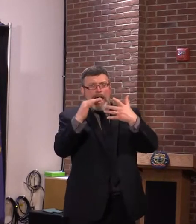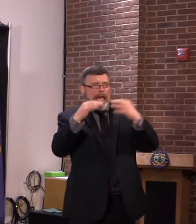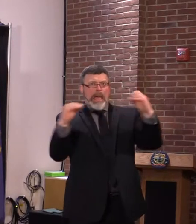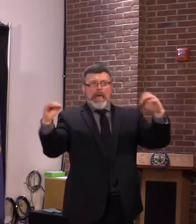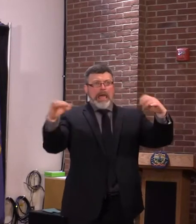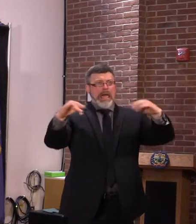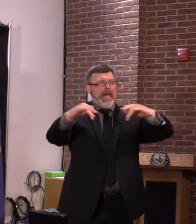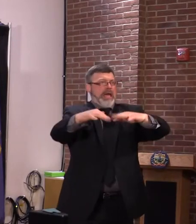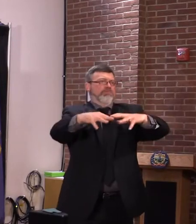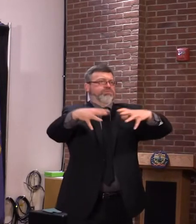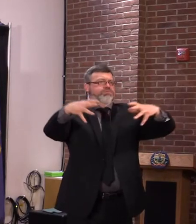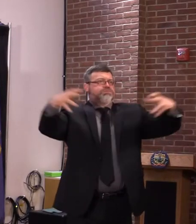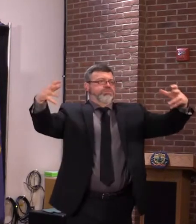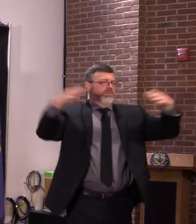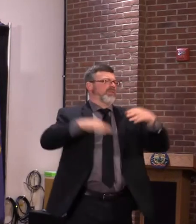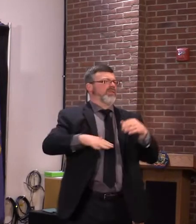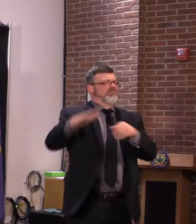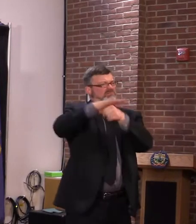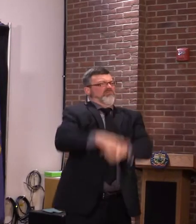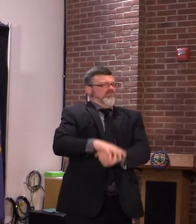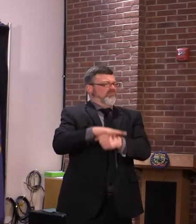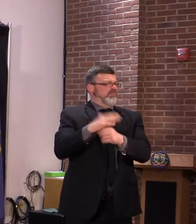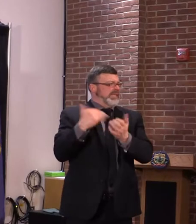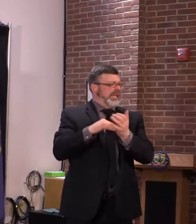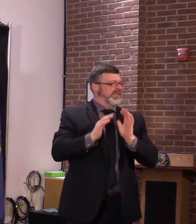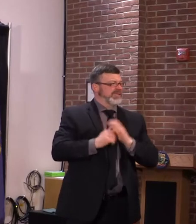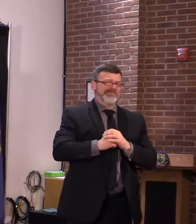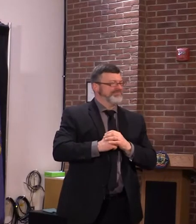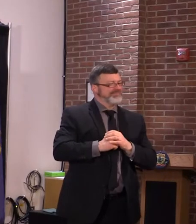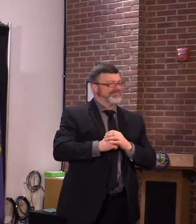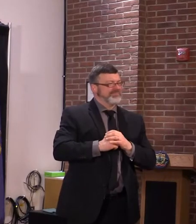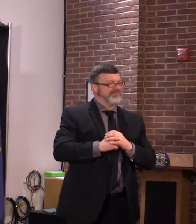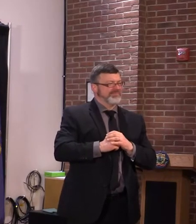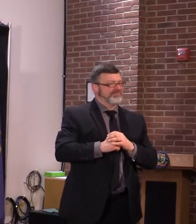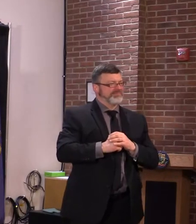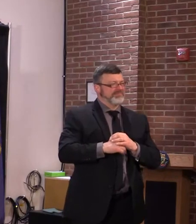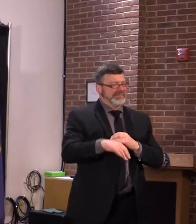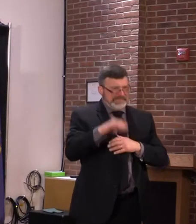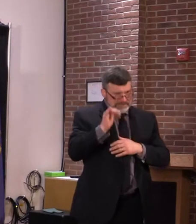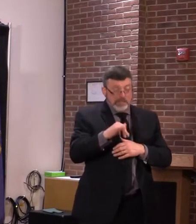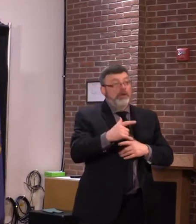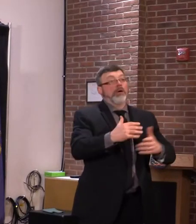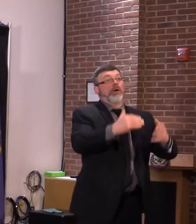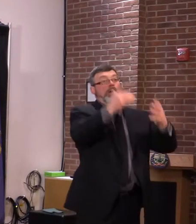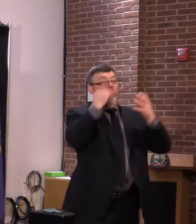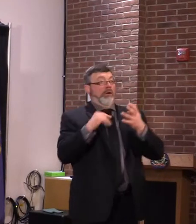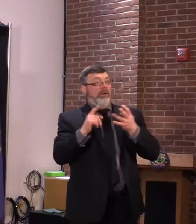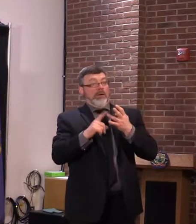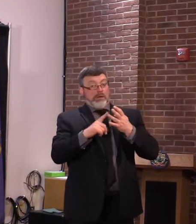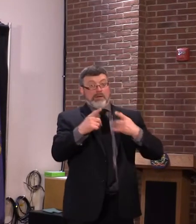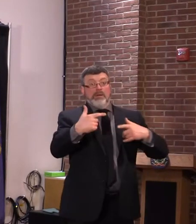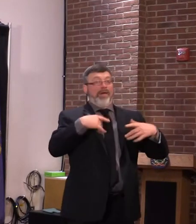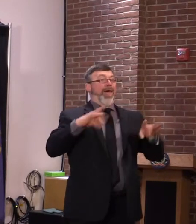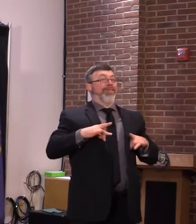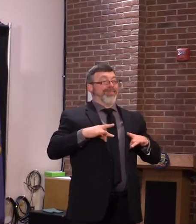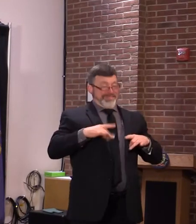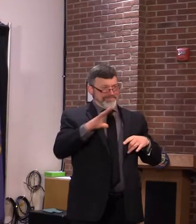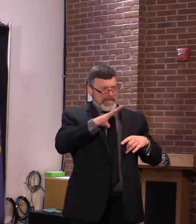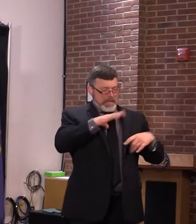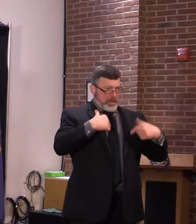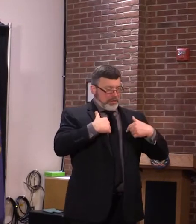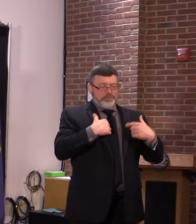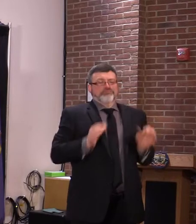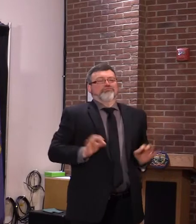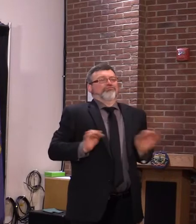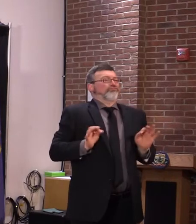the virus to someone else who's too young to get vaccinated or is vulnerable and at higher risk for COVID.